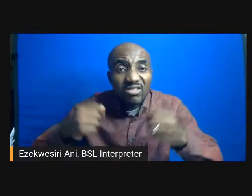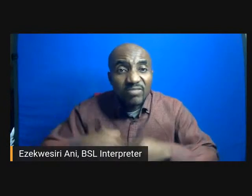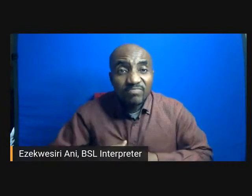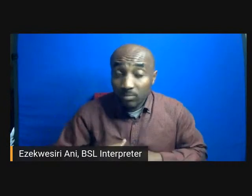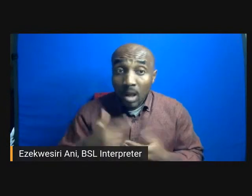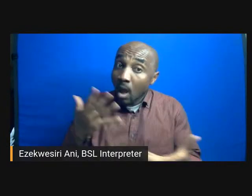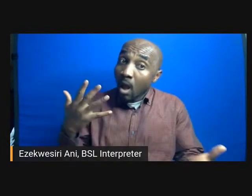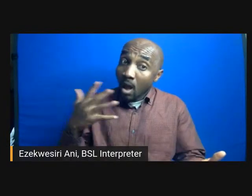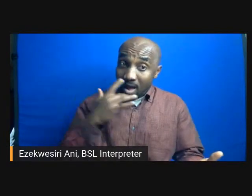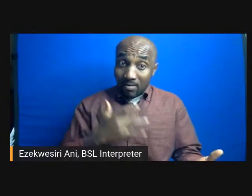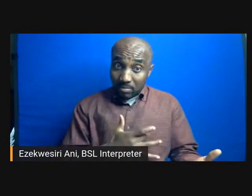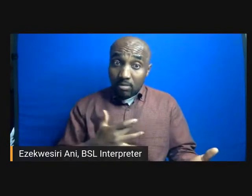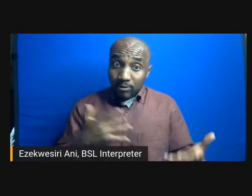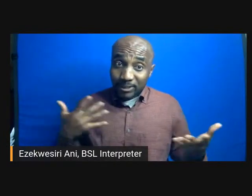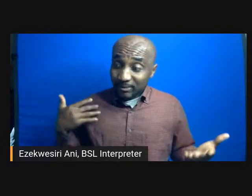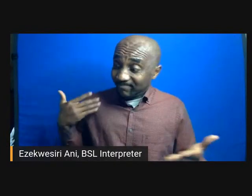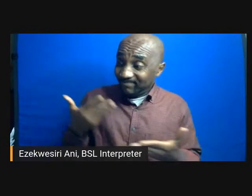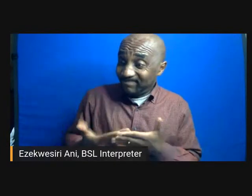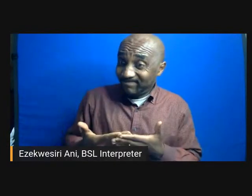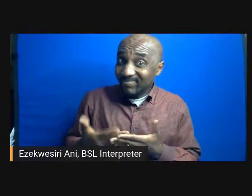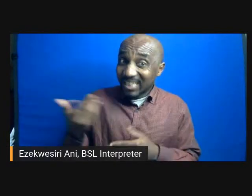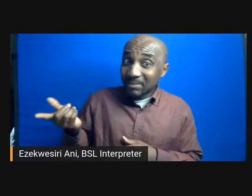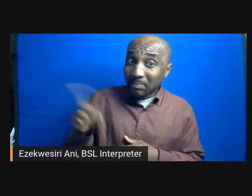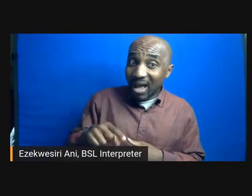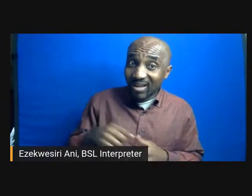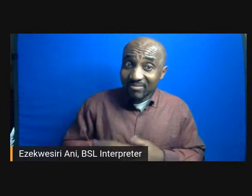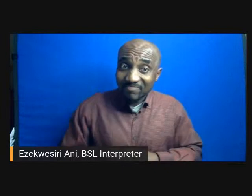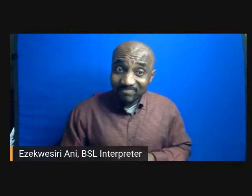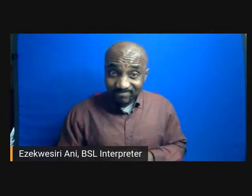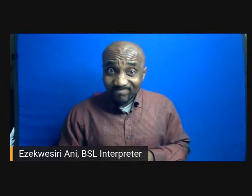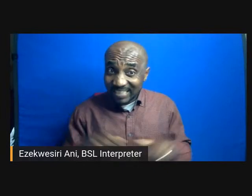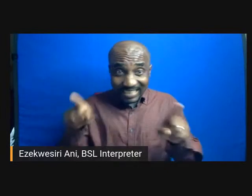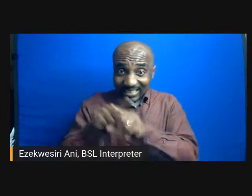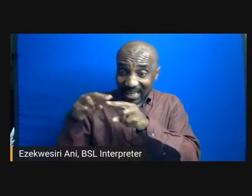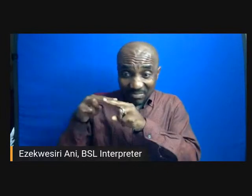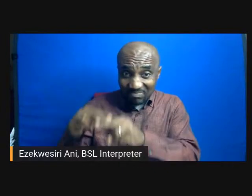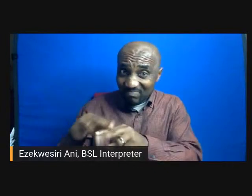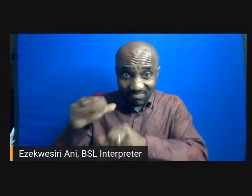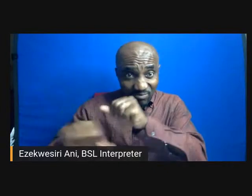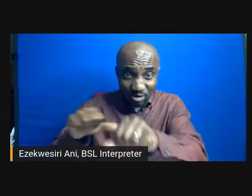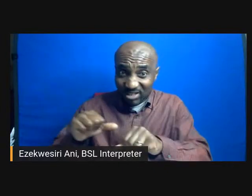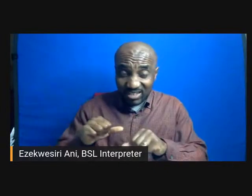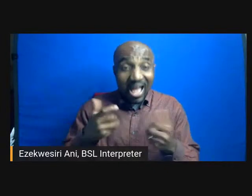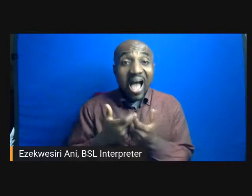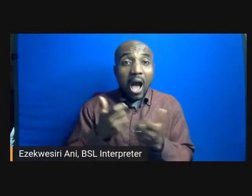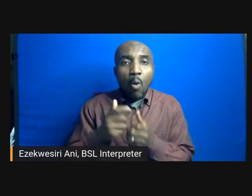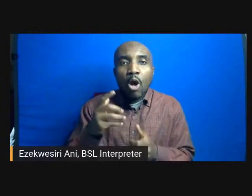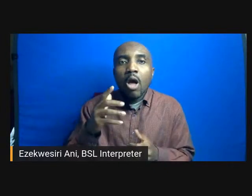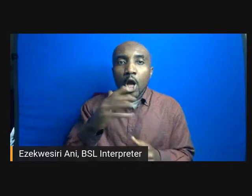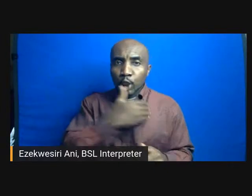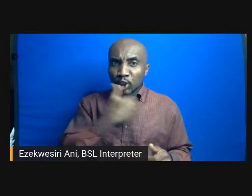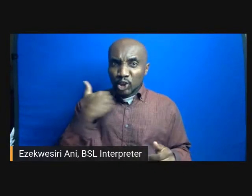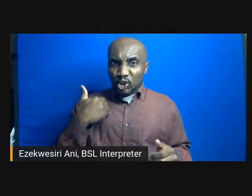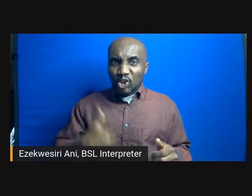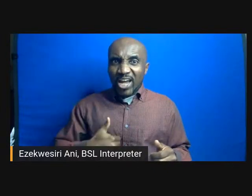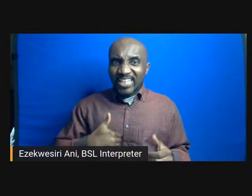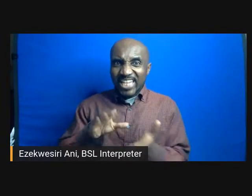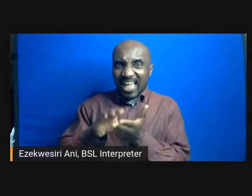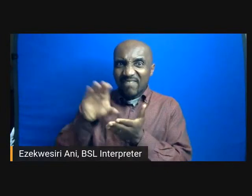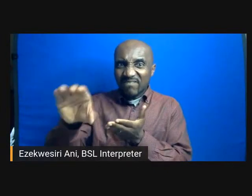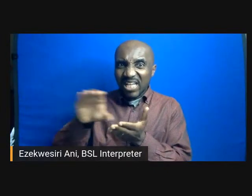to say, that has come back in full force through Chinese investment in many developing